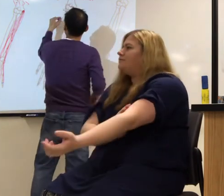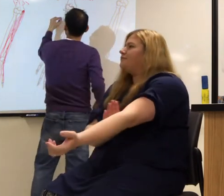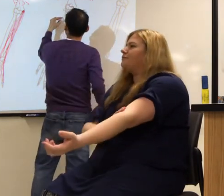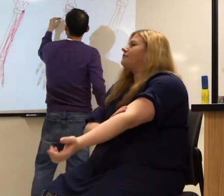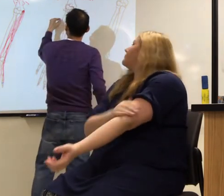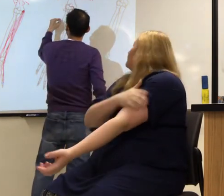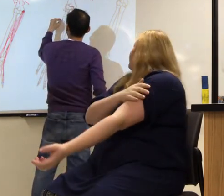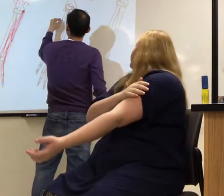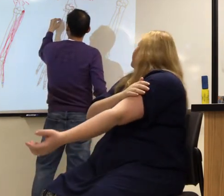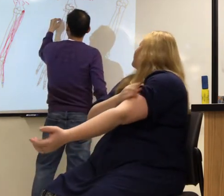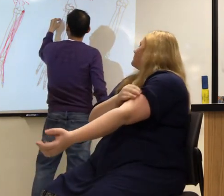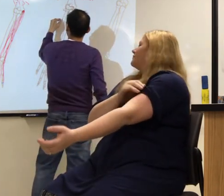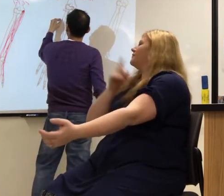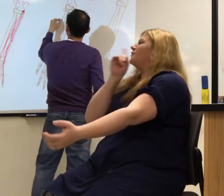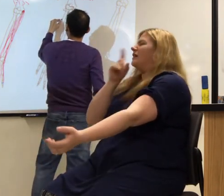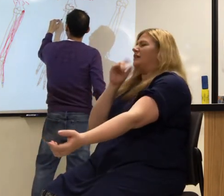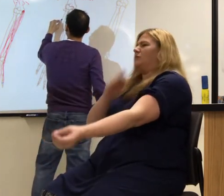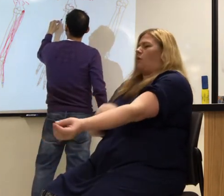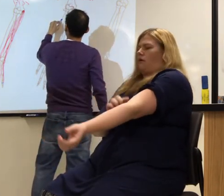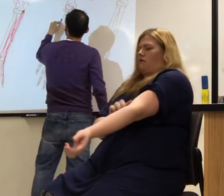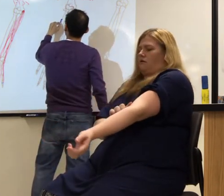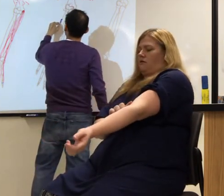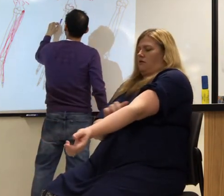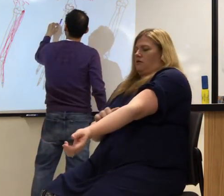Should be more down here.